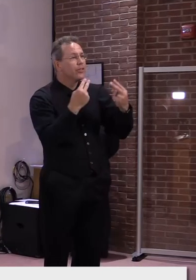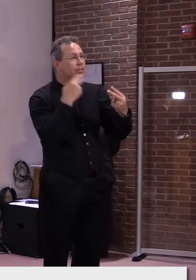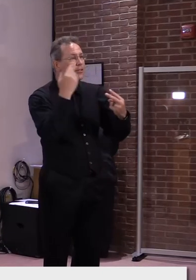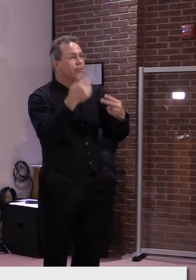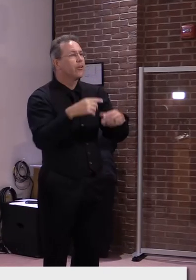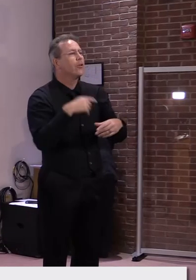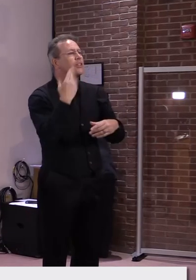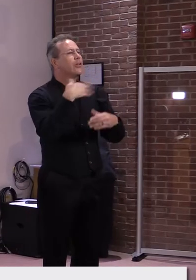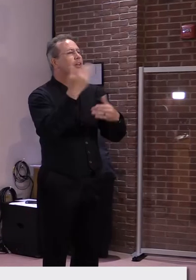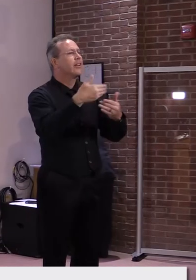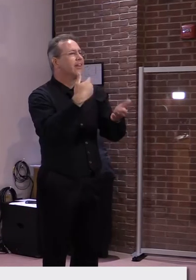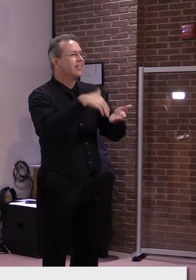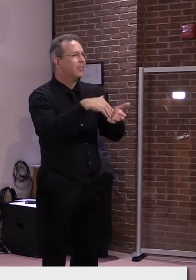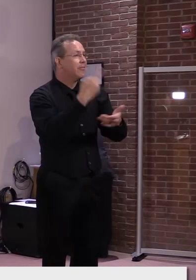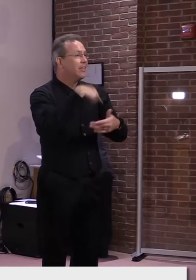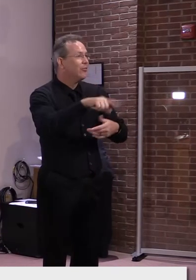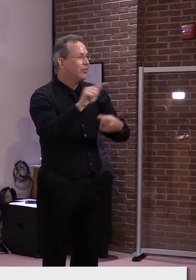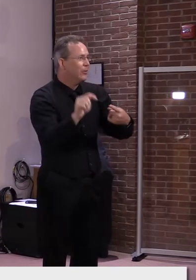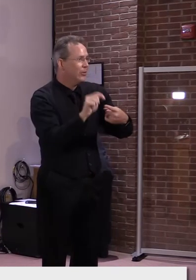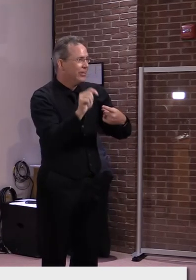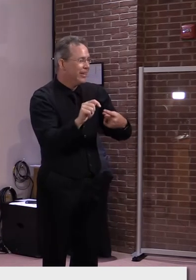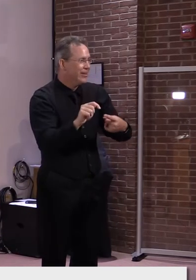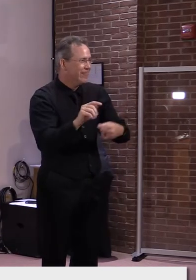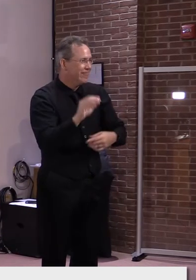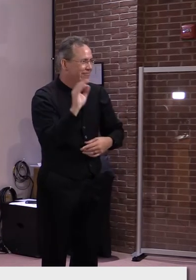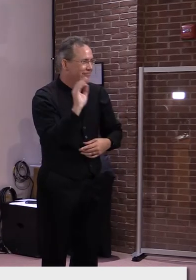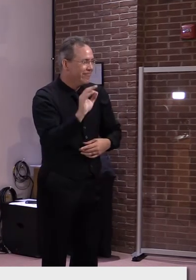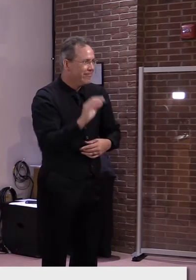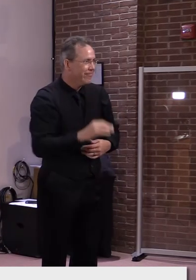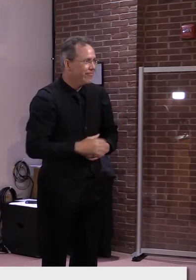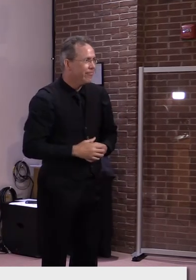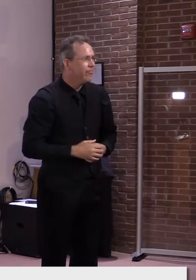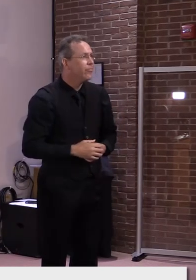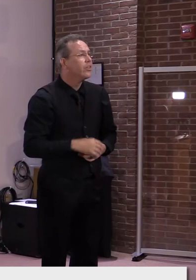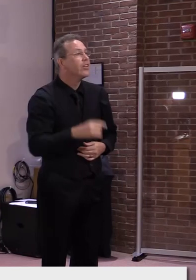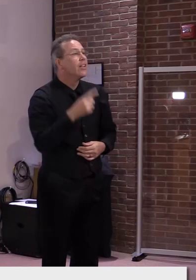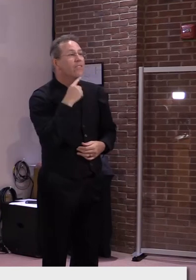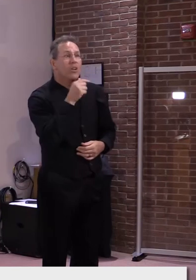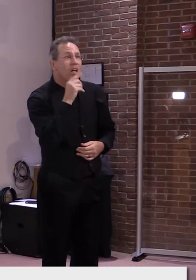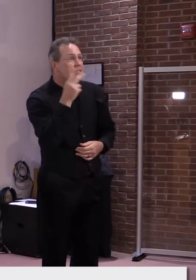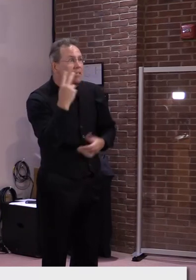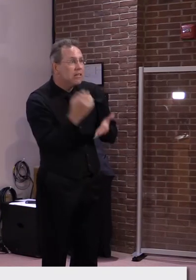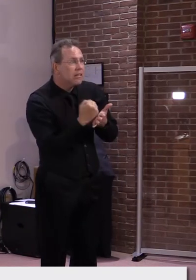again next Tuesday, if not before, if we hit the 80%,